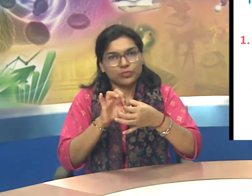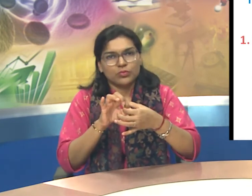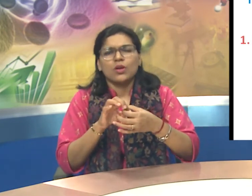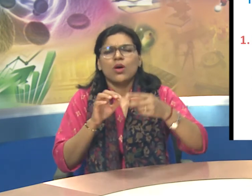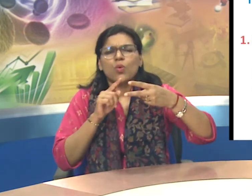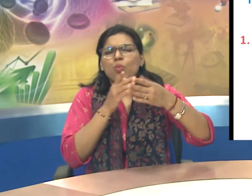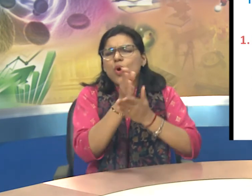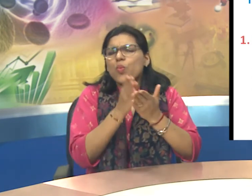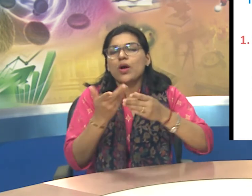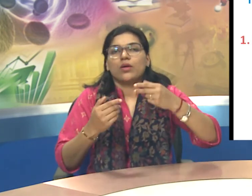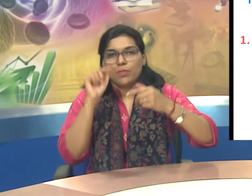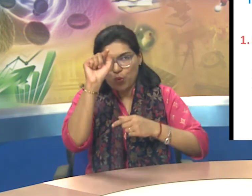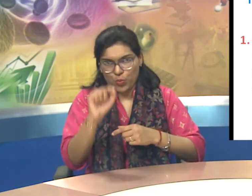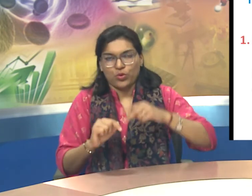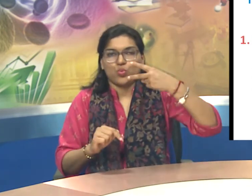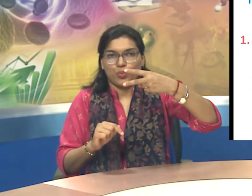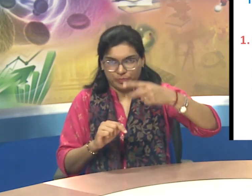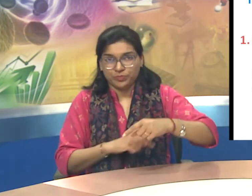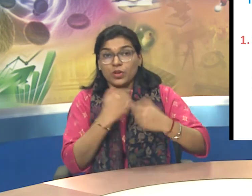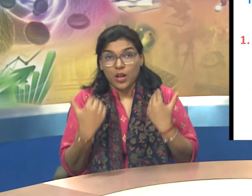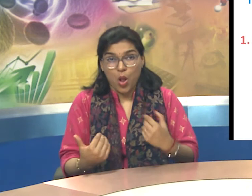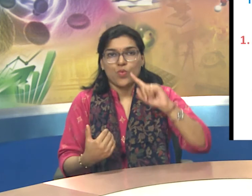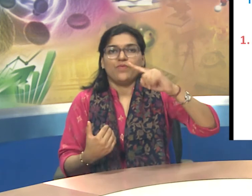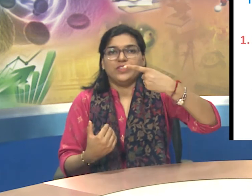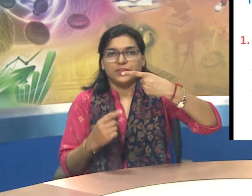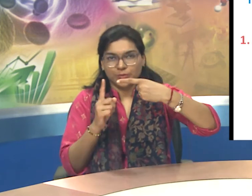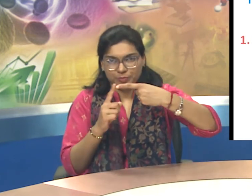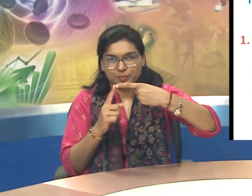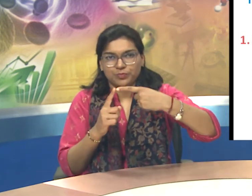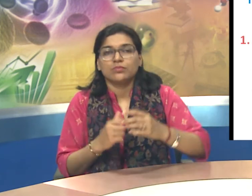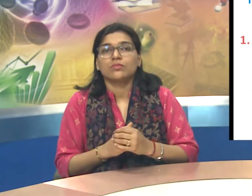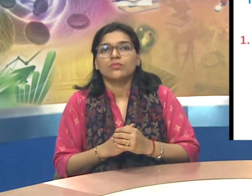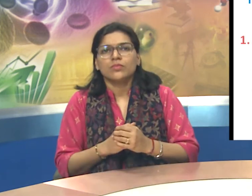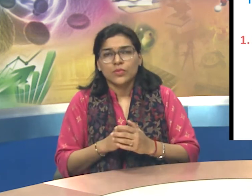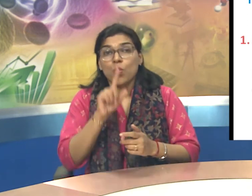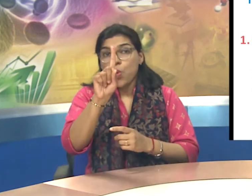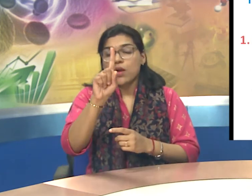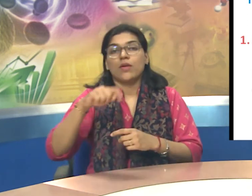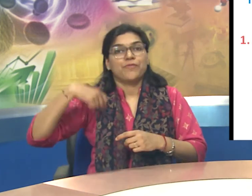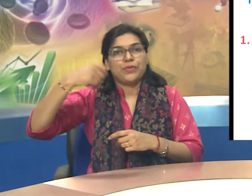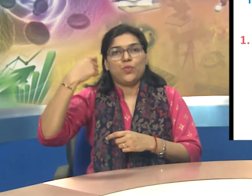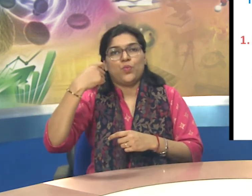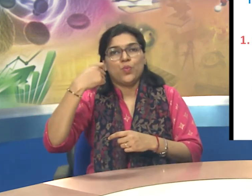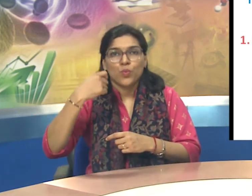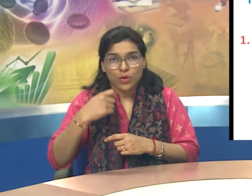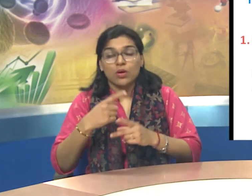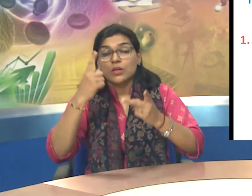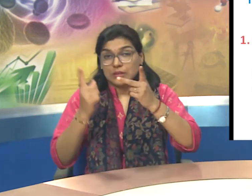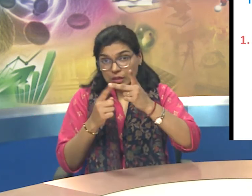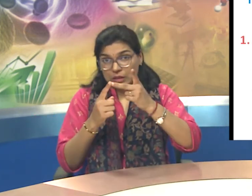There are two different types of video conferencing process. One is one-way